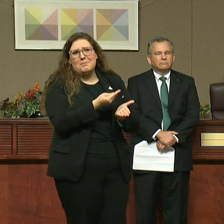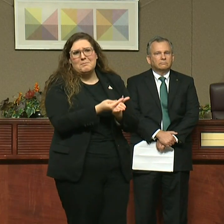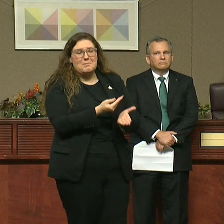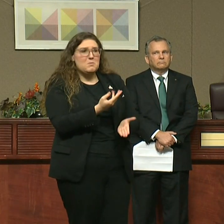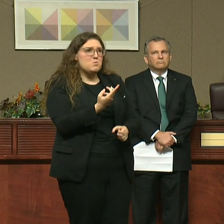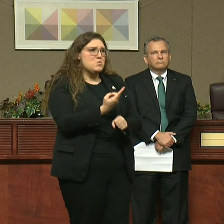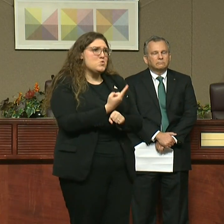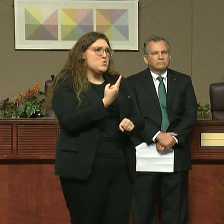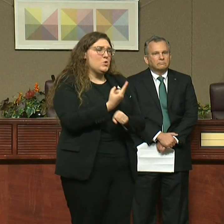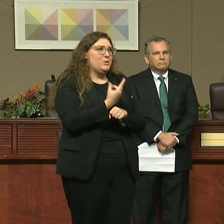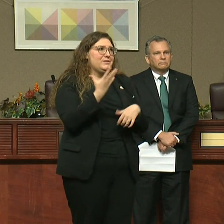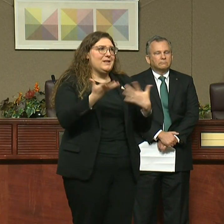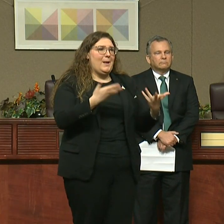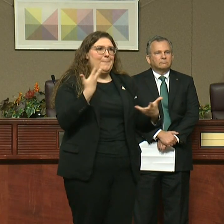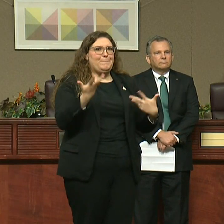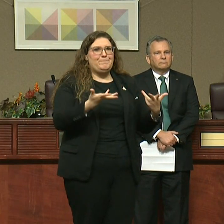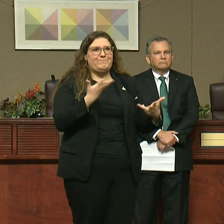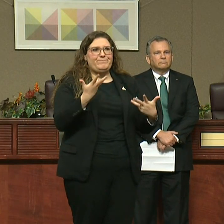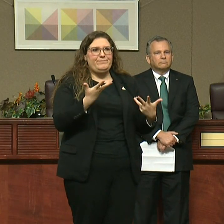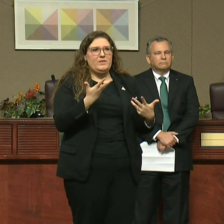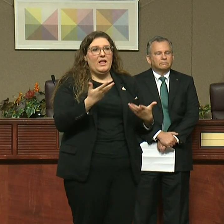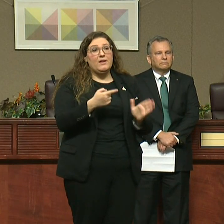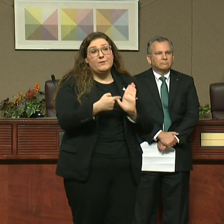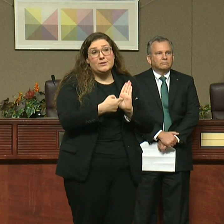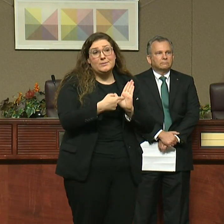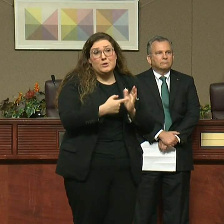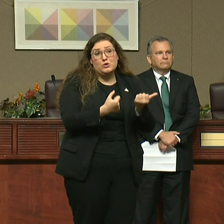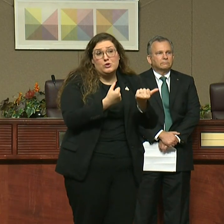as the Pulse